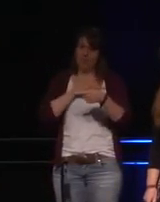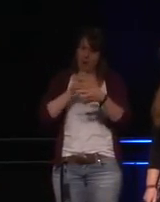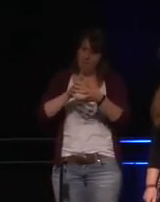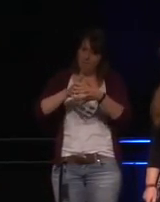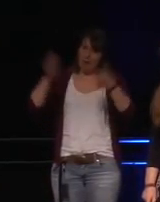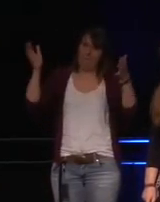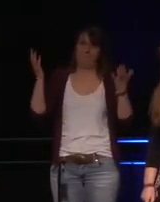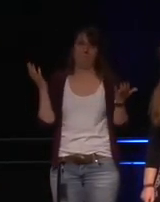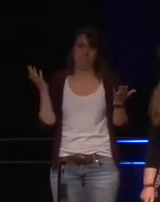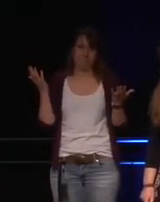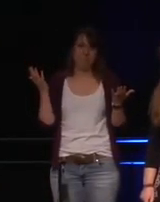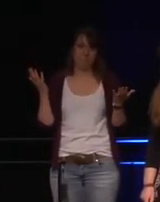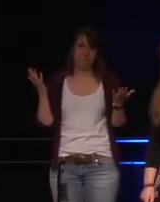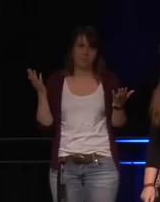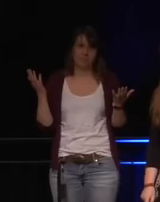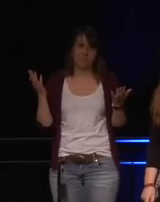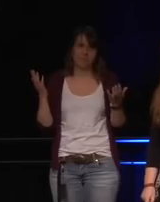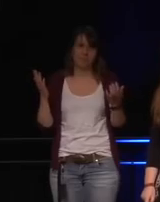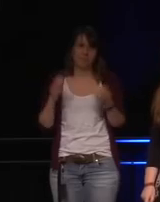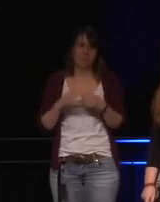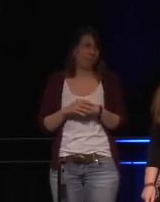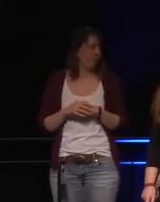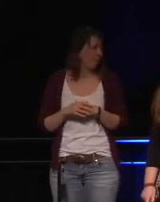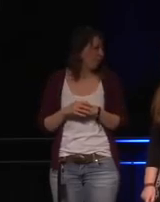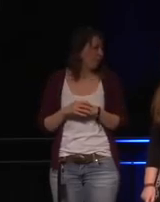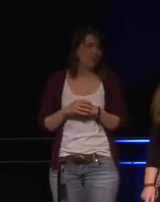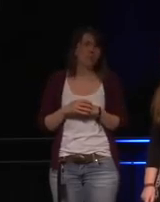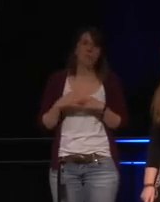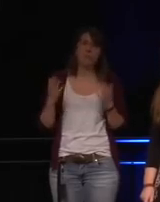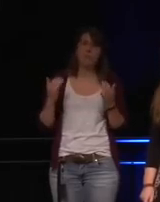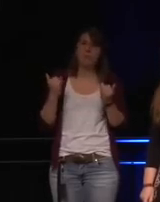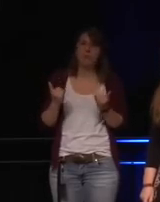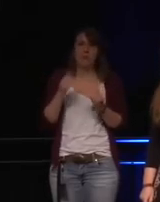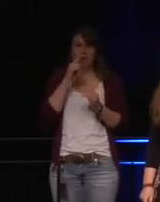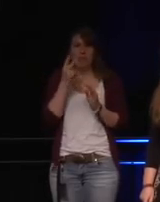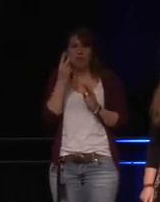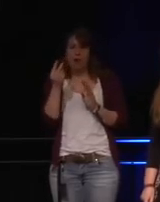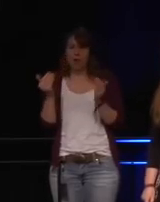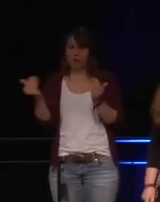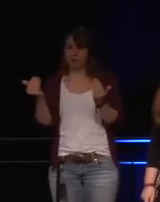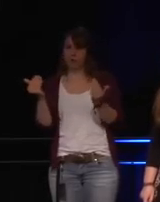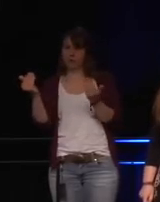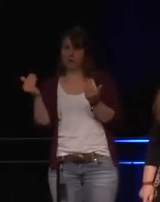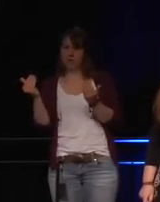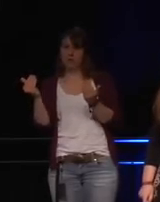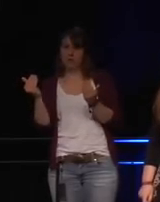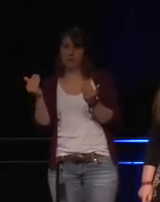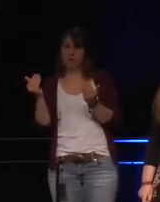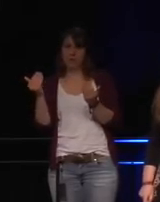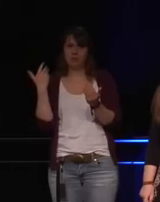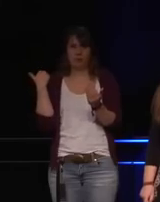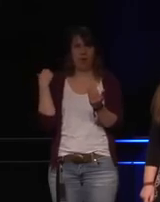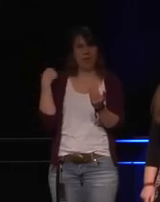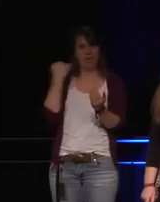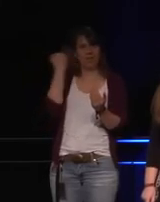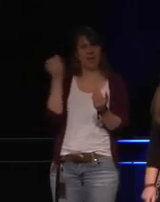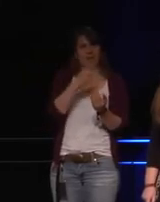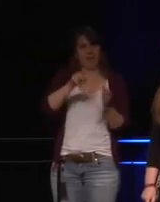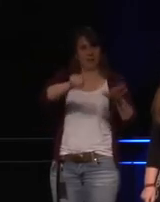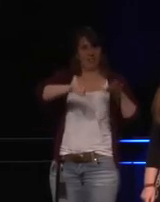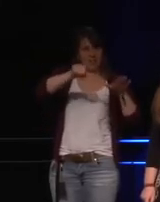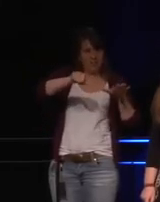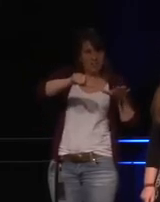17% more compared to the previous year. And by